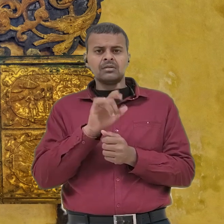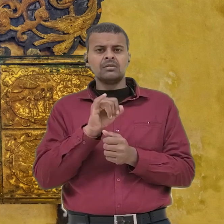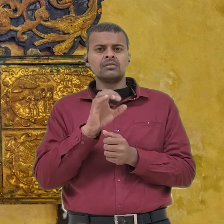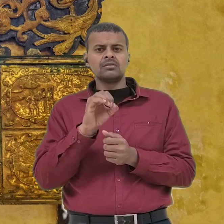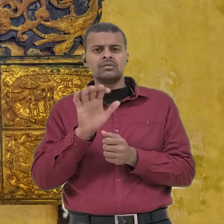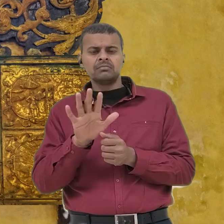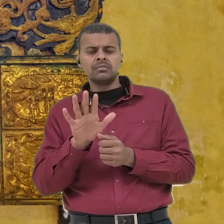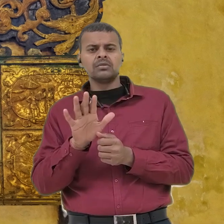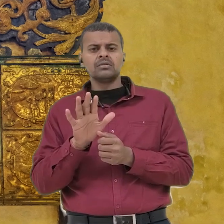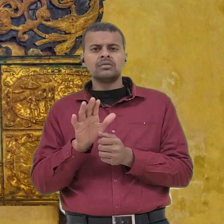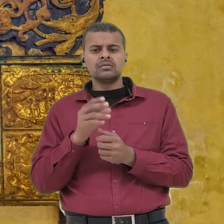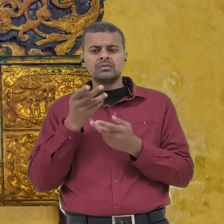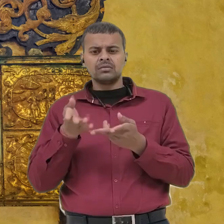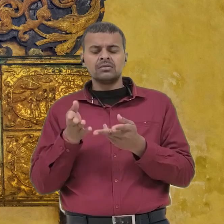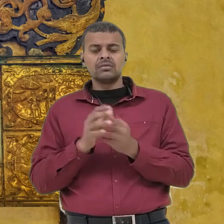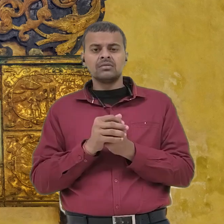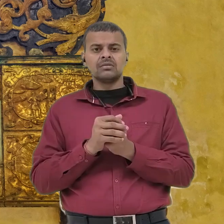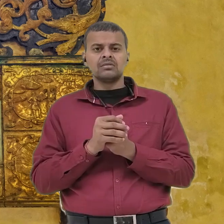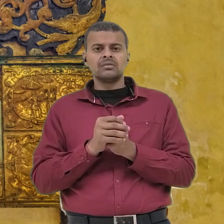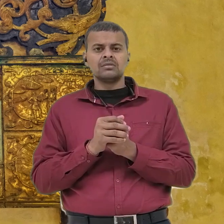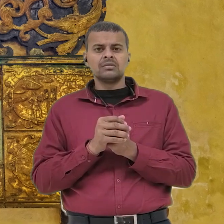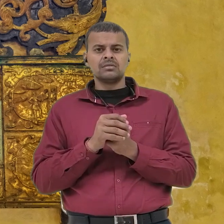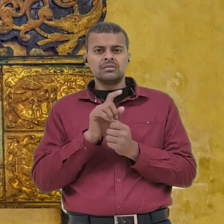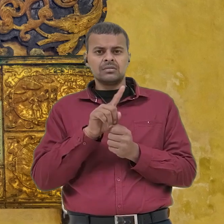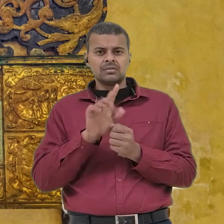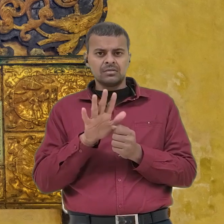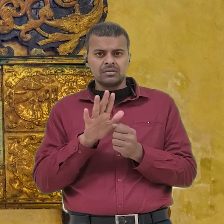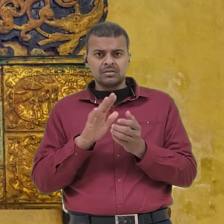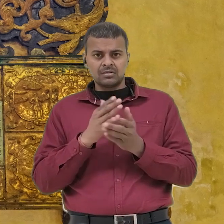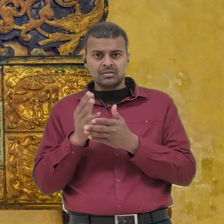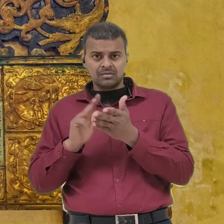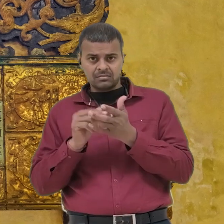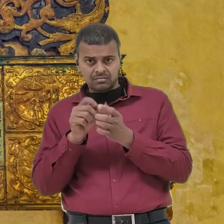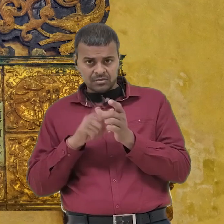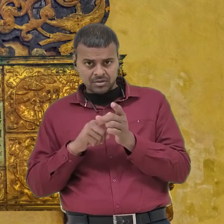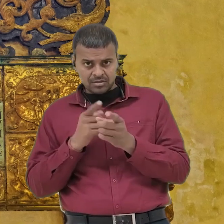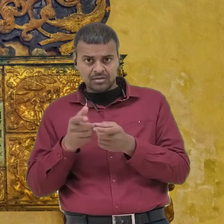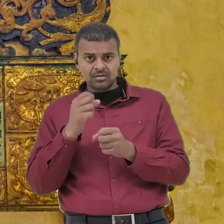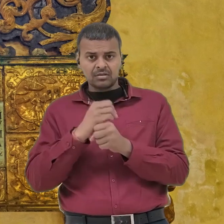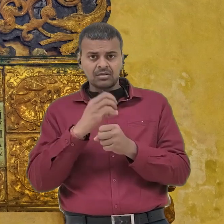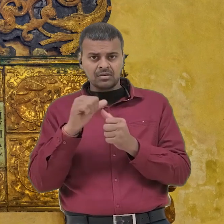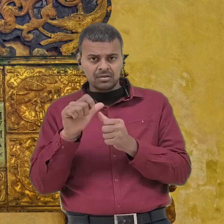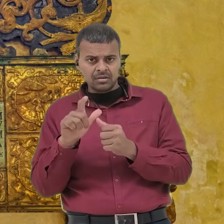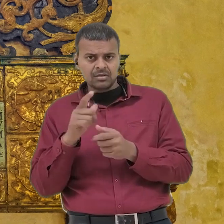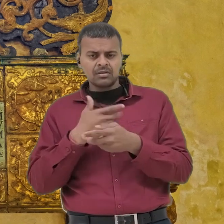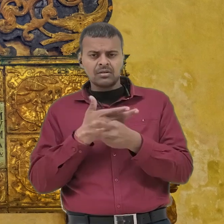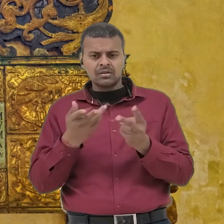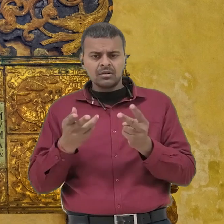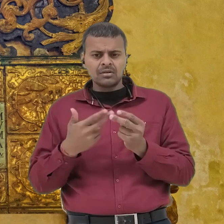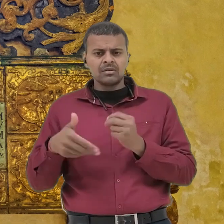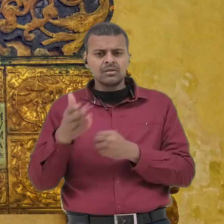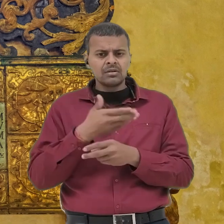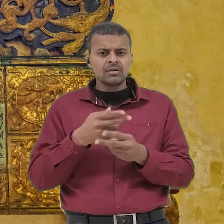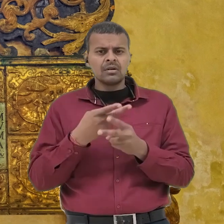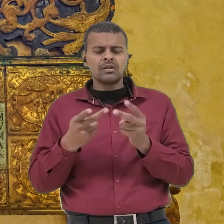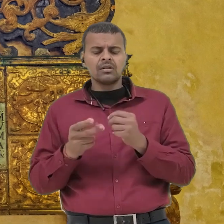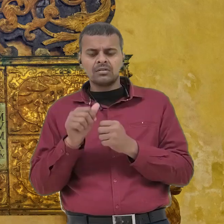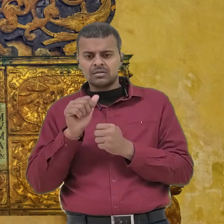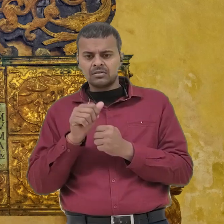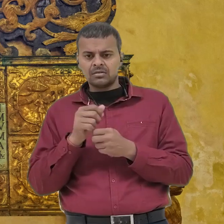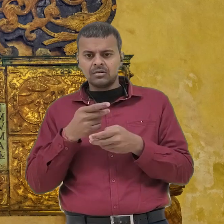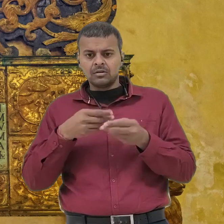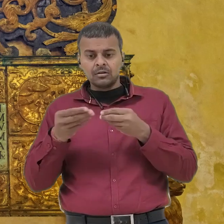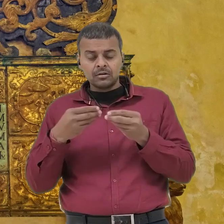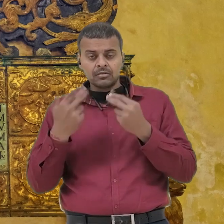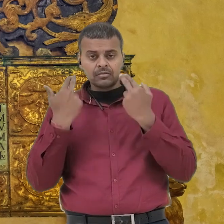the grave of Dona Geronimo Mascarens, late captain of Cochin and Ormuz, at whose cost this church